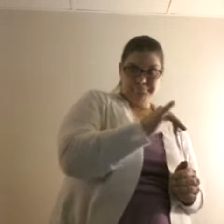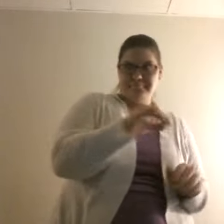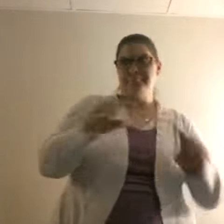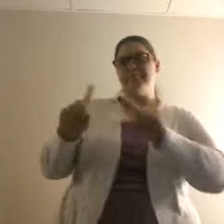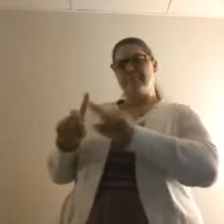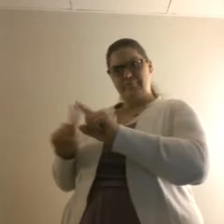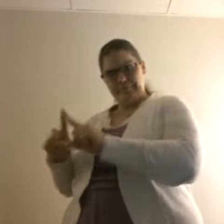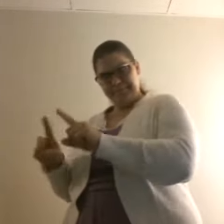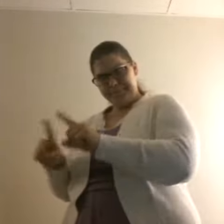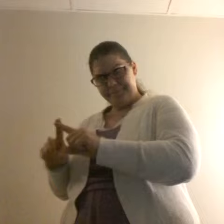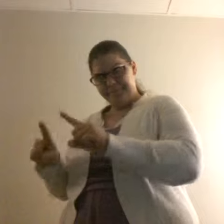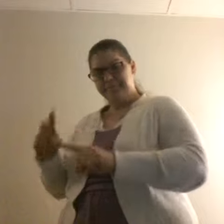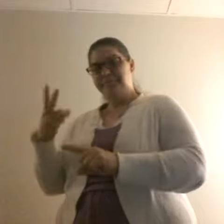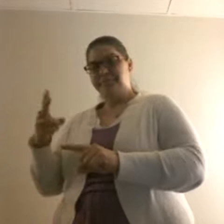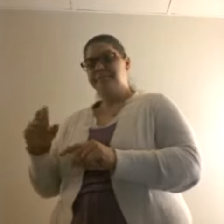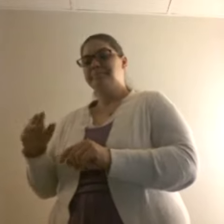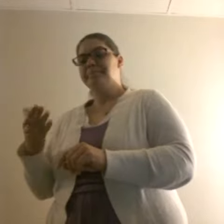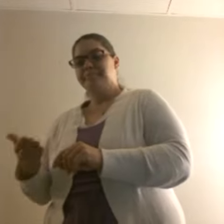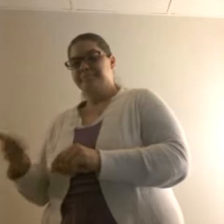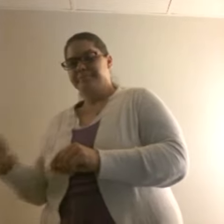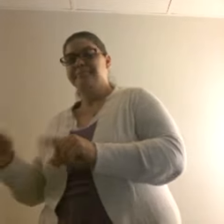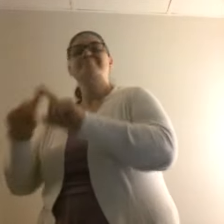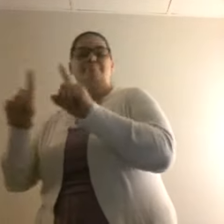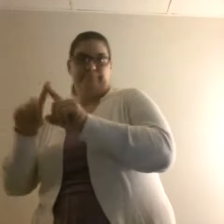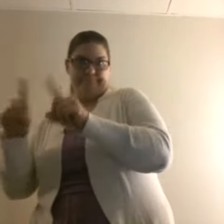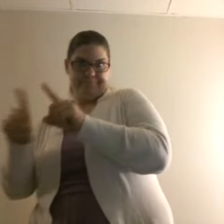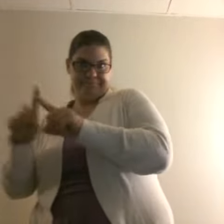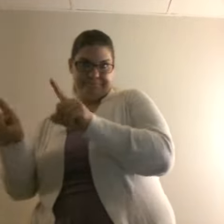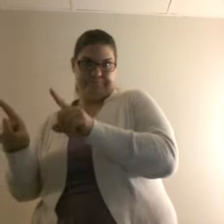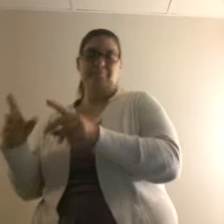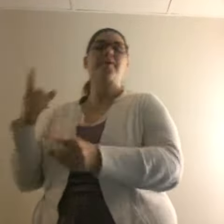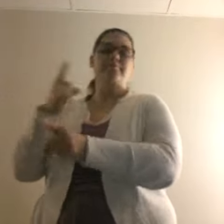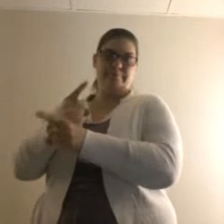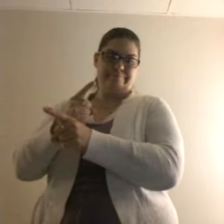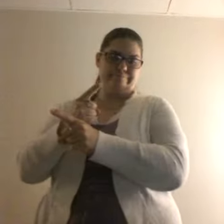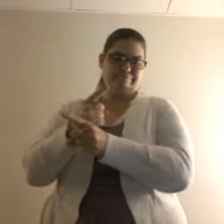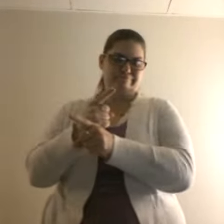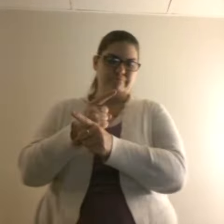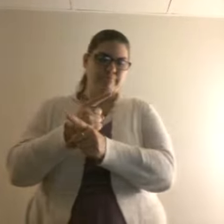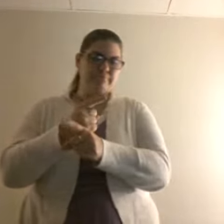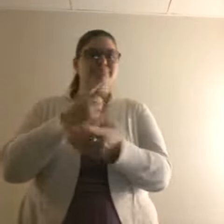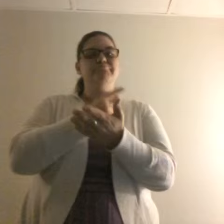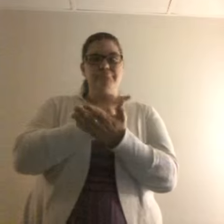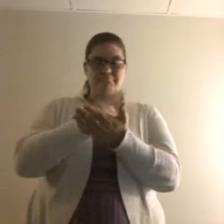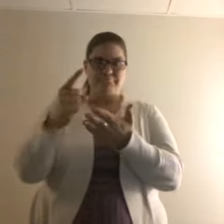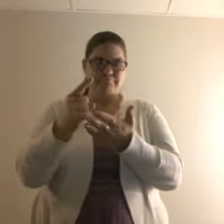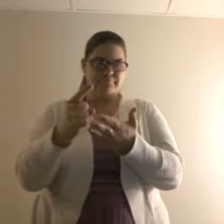how two things are different. Right. This week we've been talking about where else in the world we use the skill